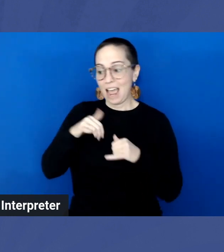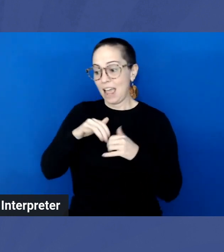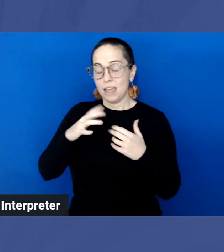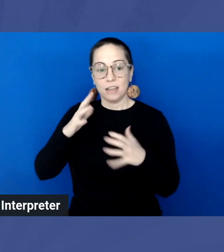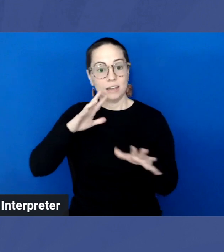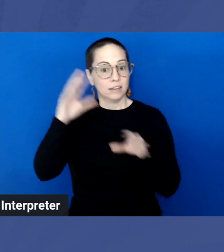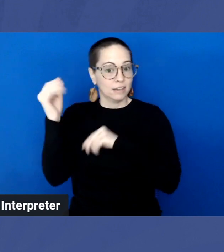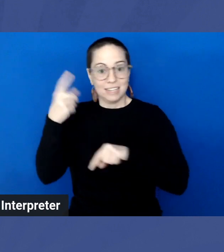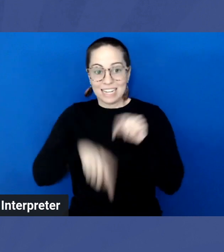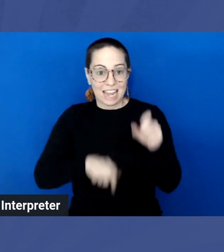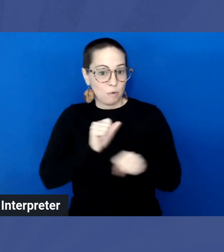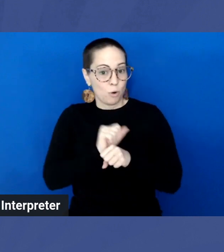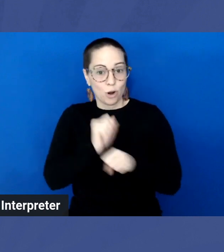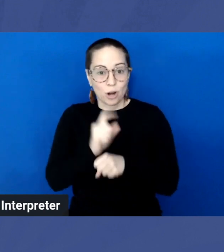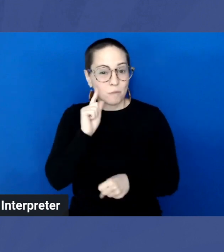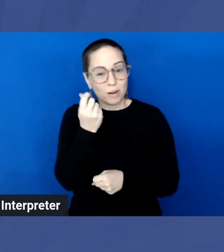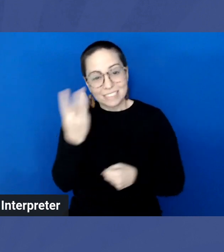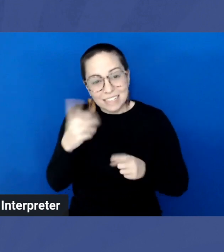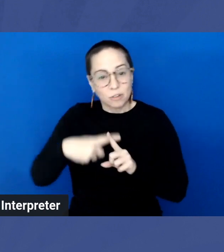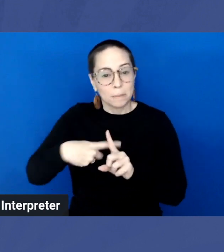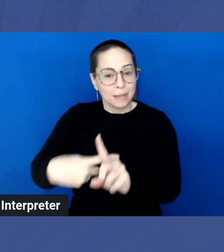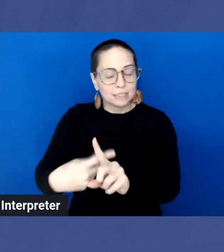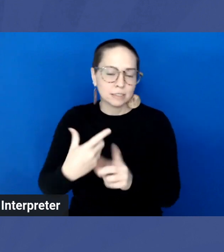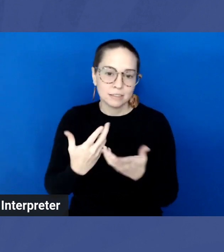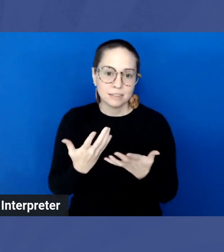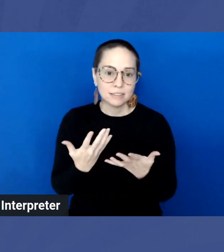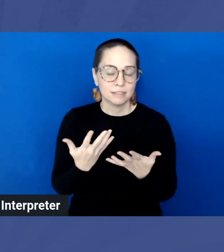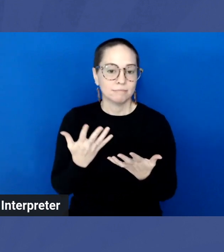months. I